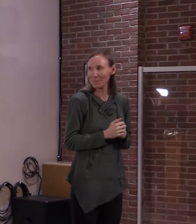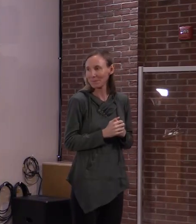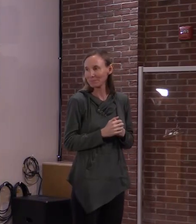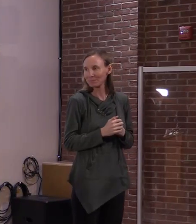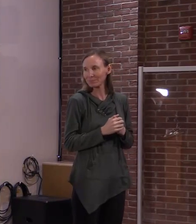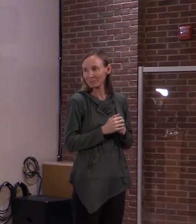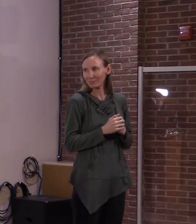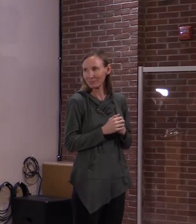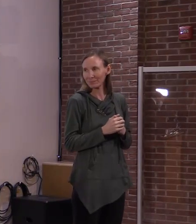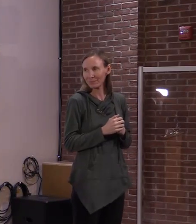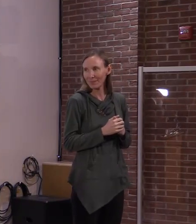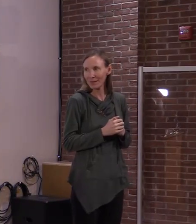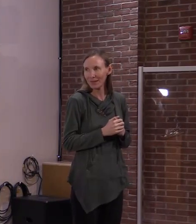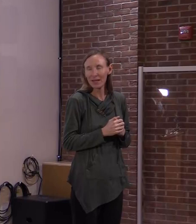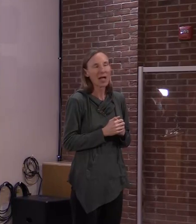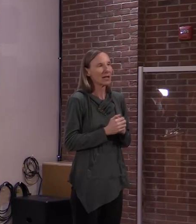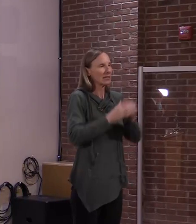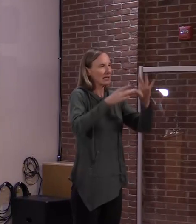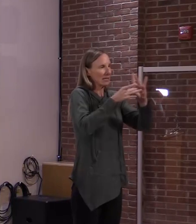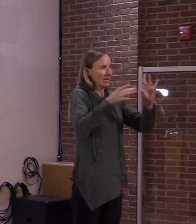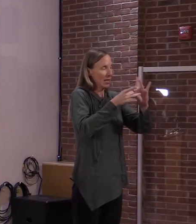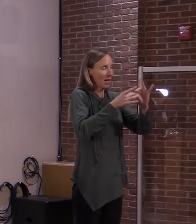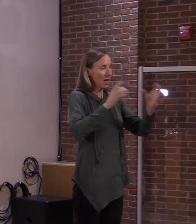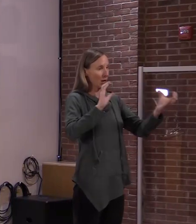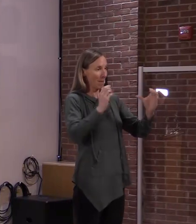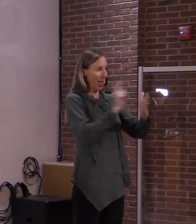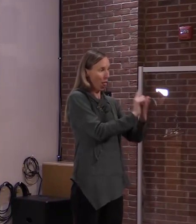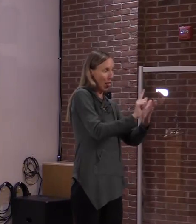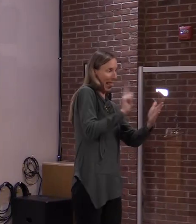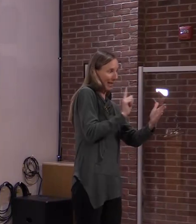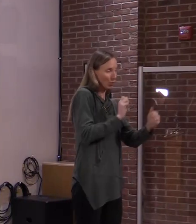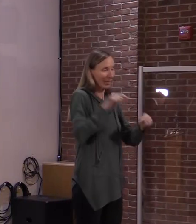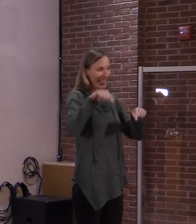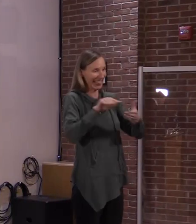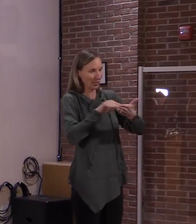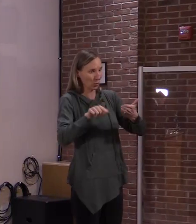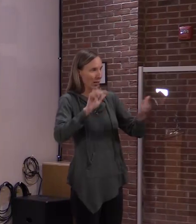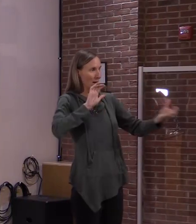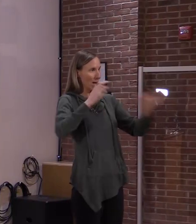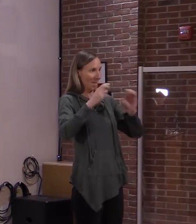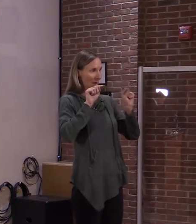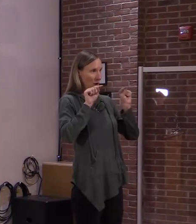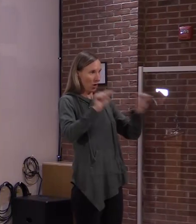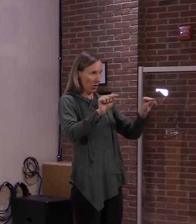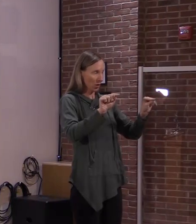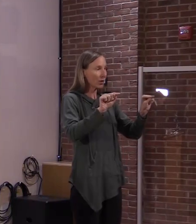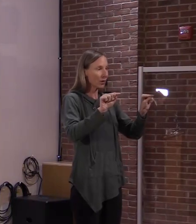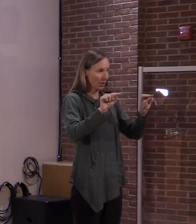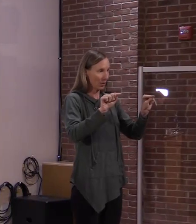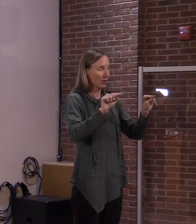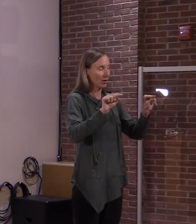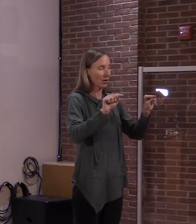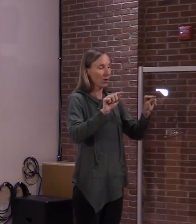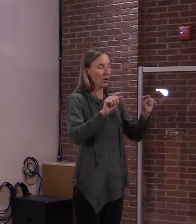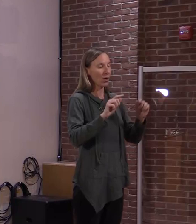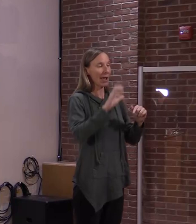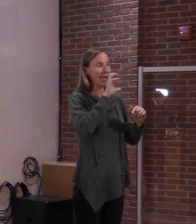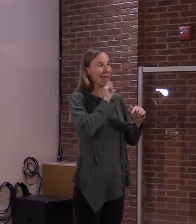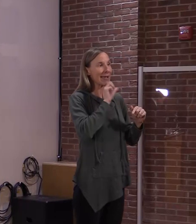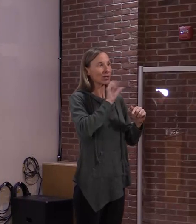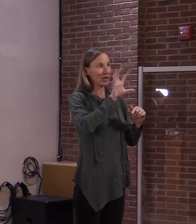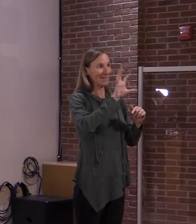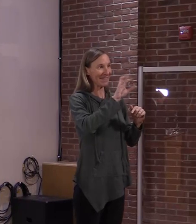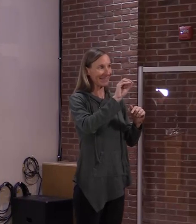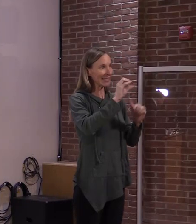Just wanted to mention that when you look at last week to this week, we didn't put this in the presentation, but, you know, for the 50-year-olds, they're